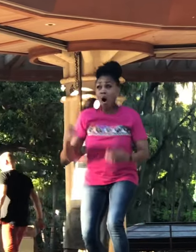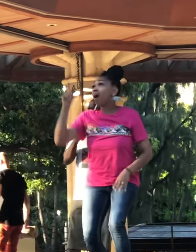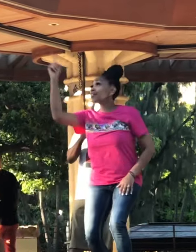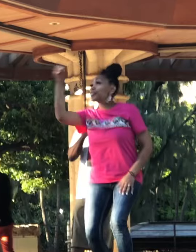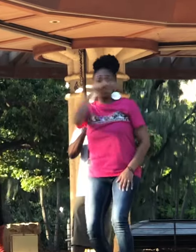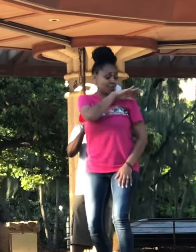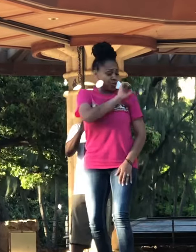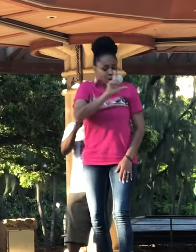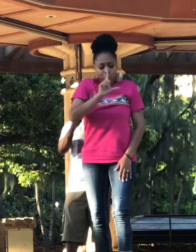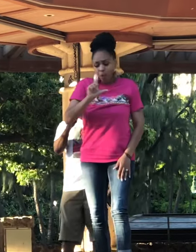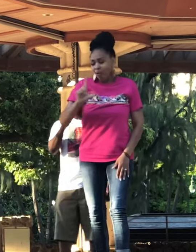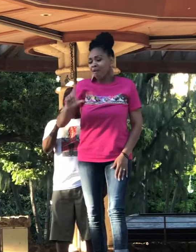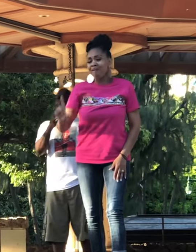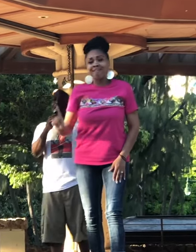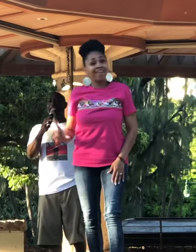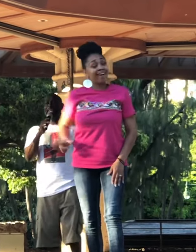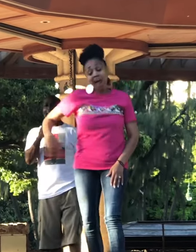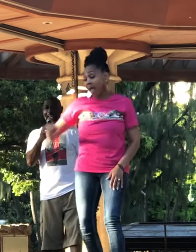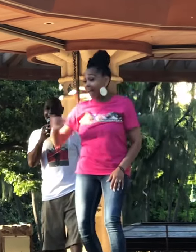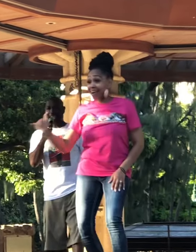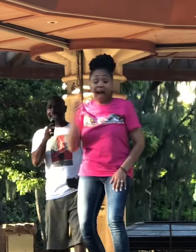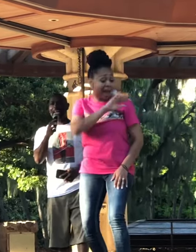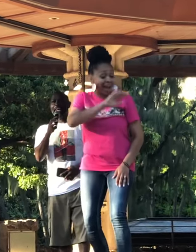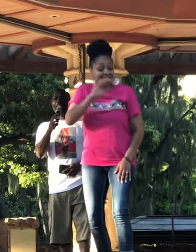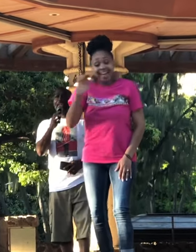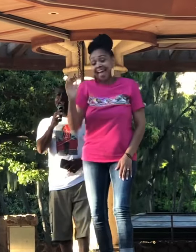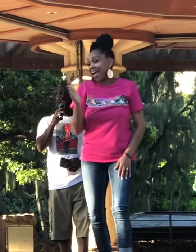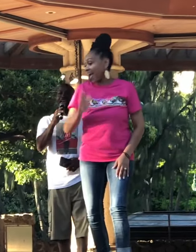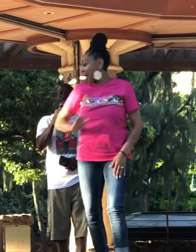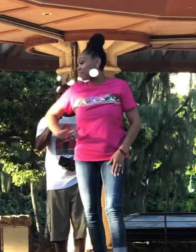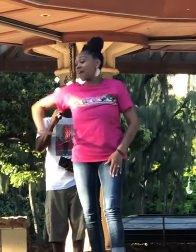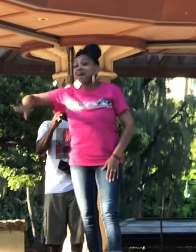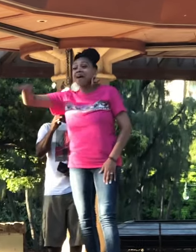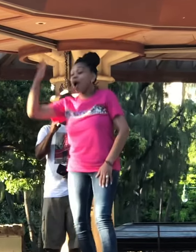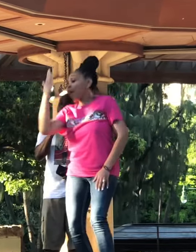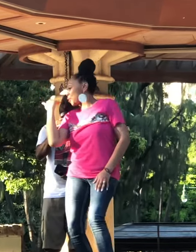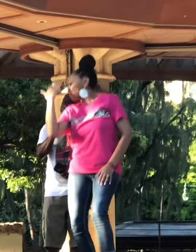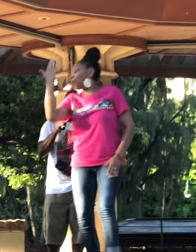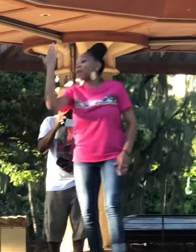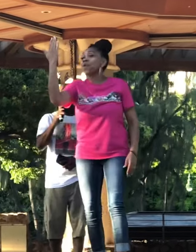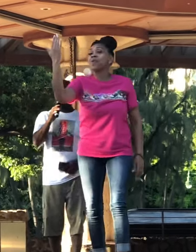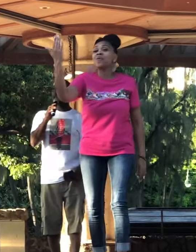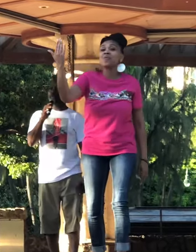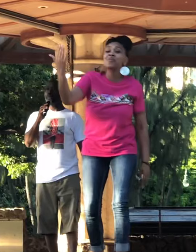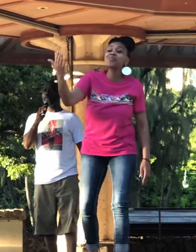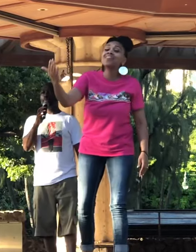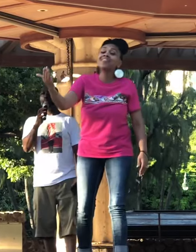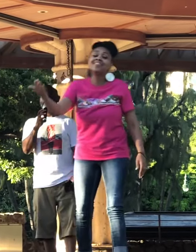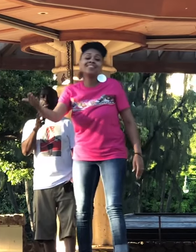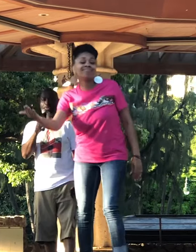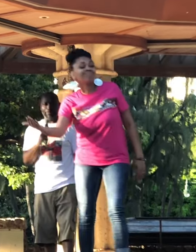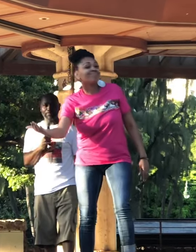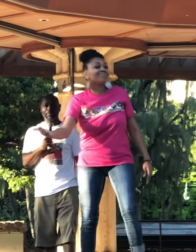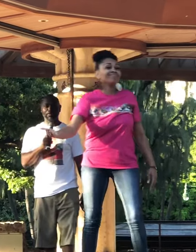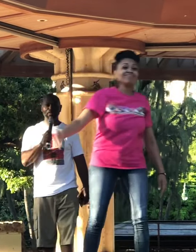We want you, Lord, like never